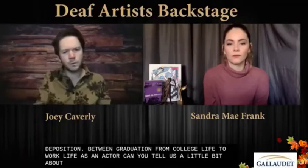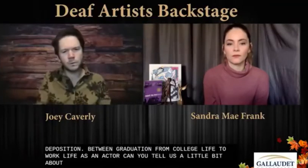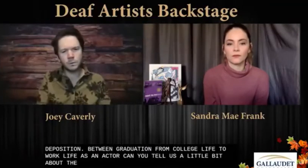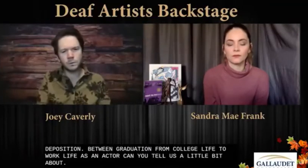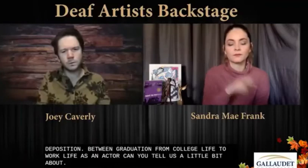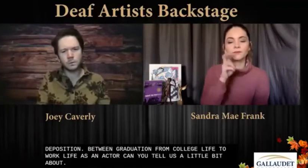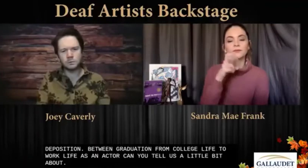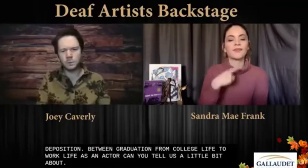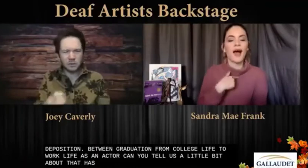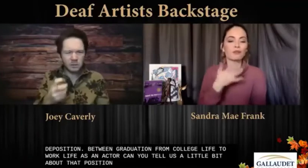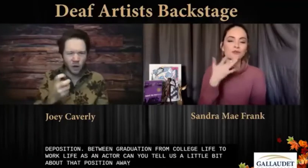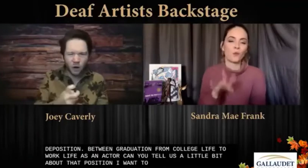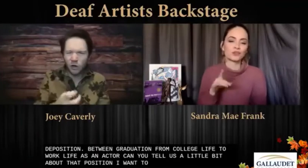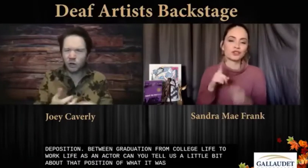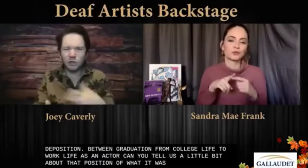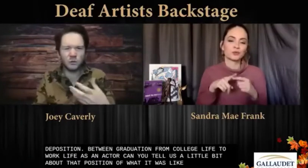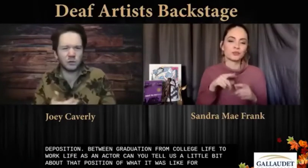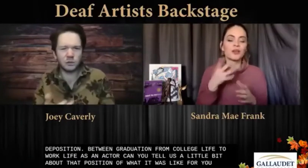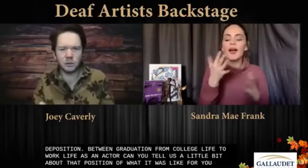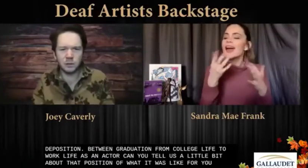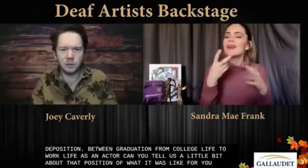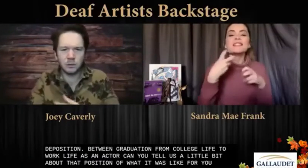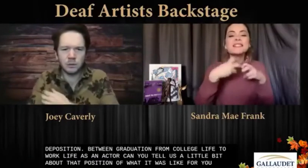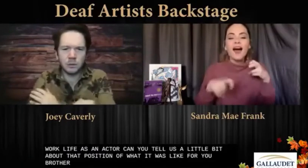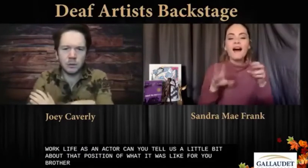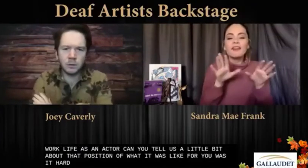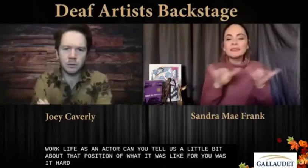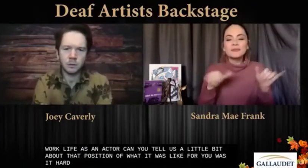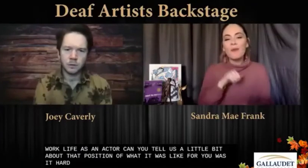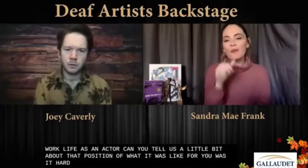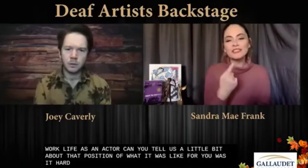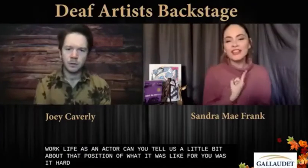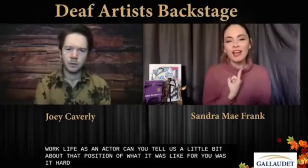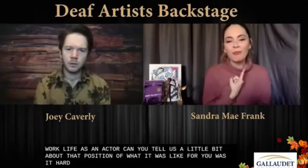that transition and what it was like for you was it hard